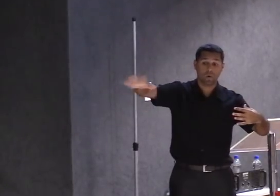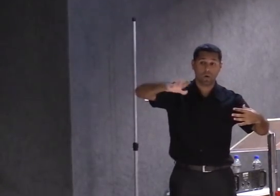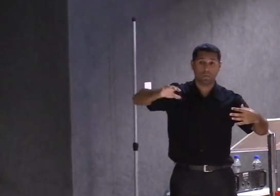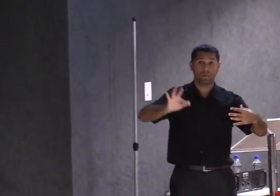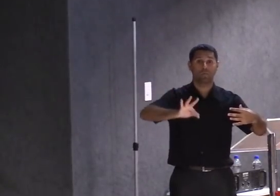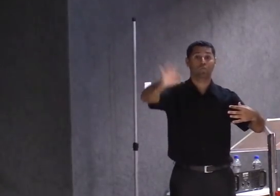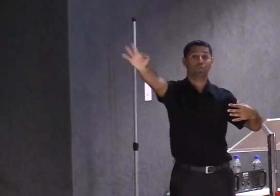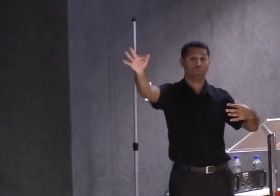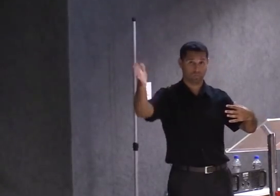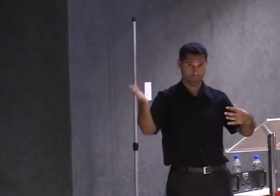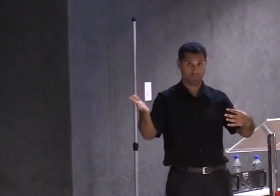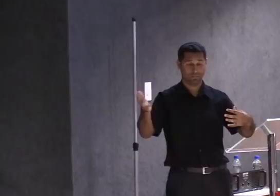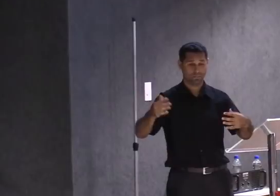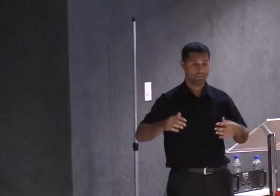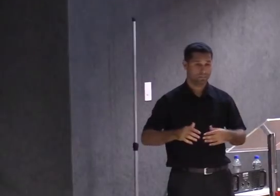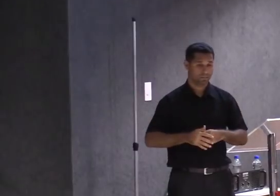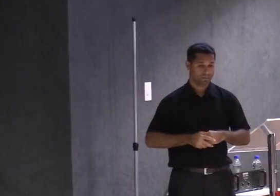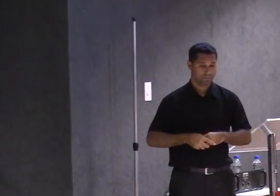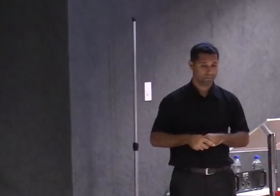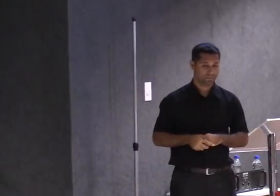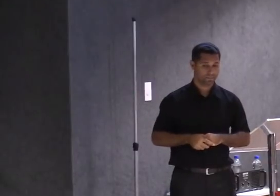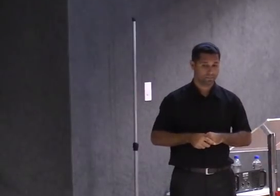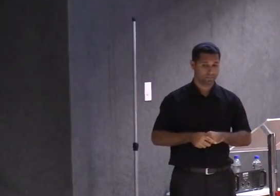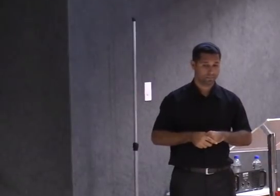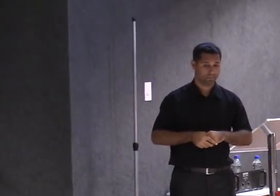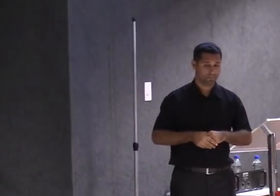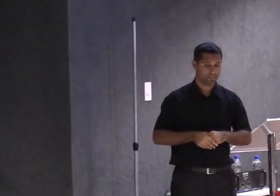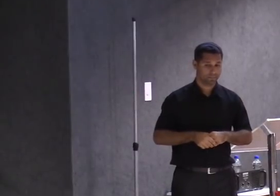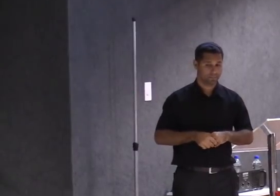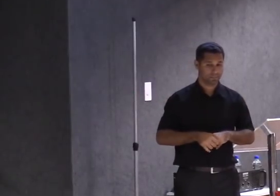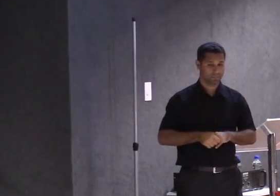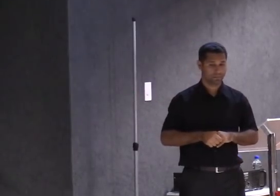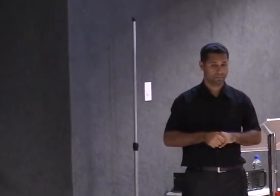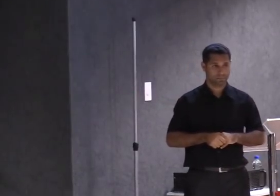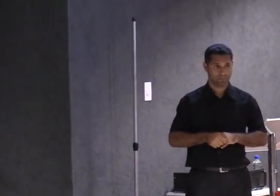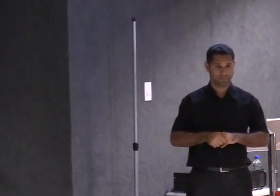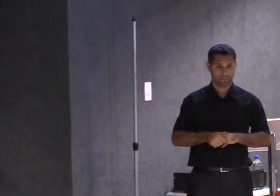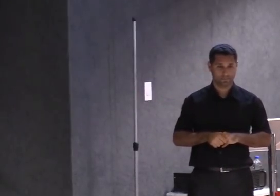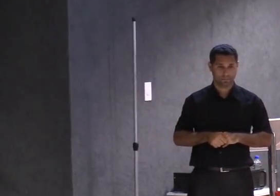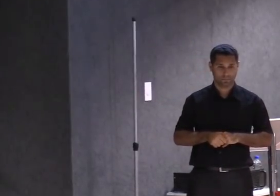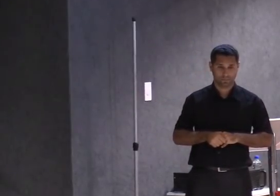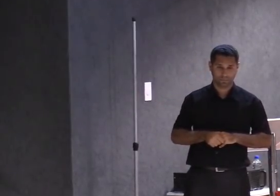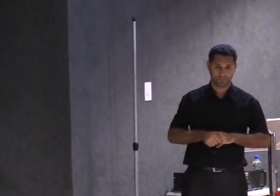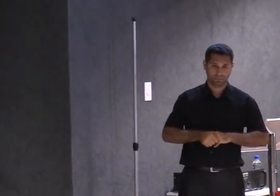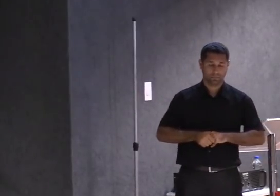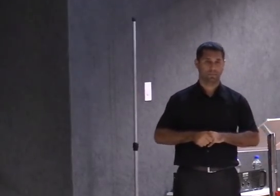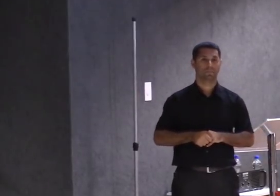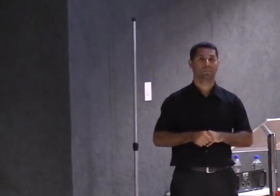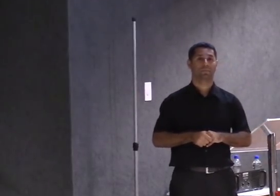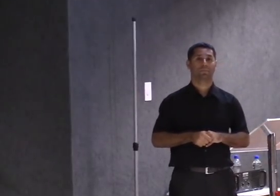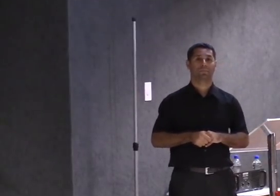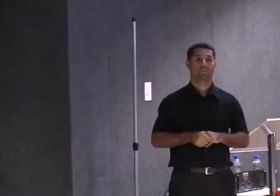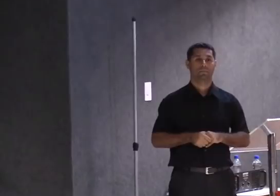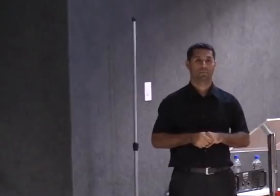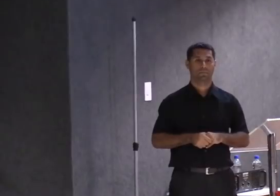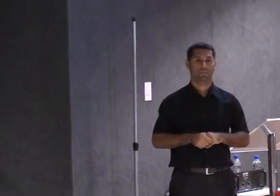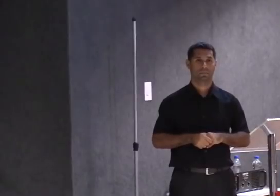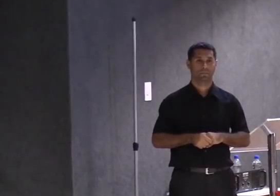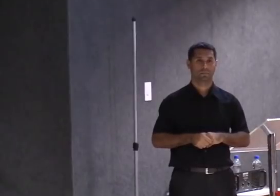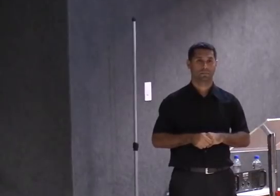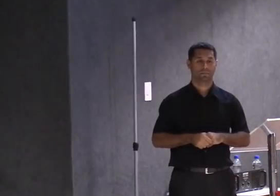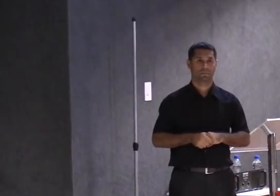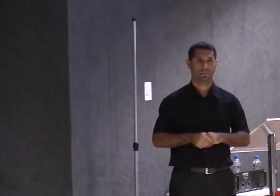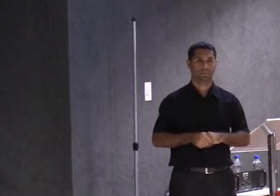One characteristic is that the lines between work time and free time are